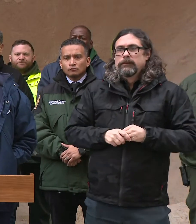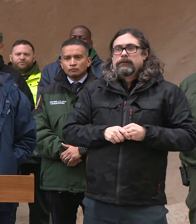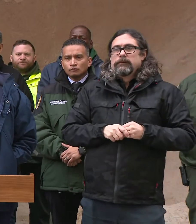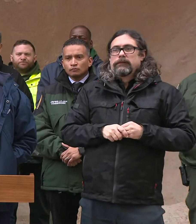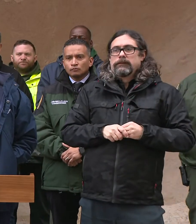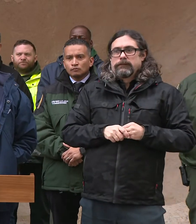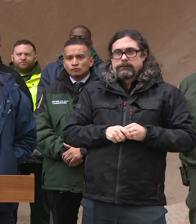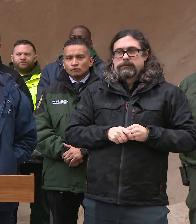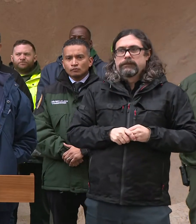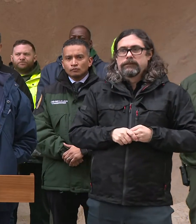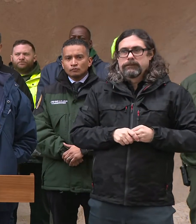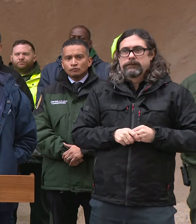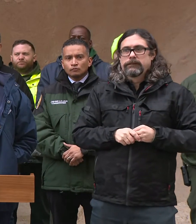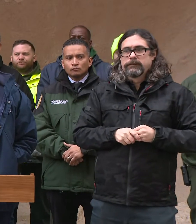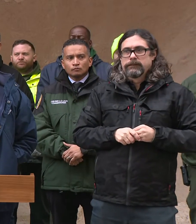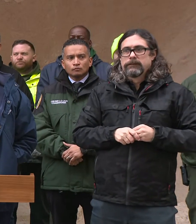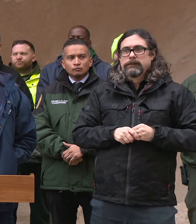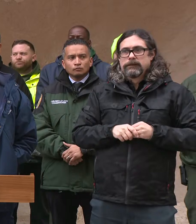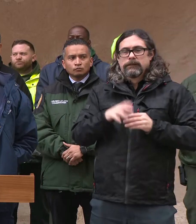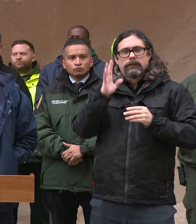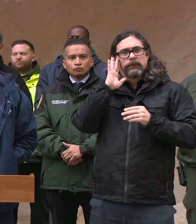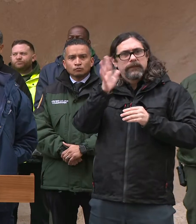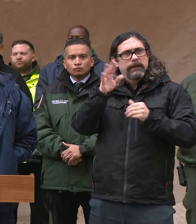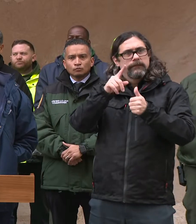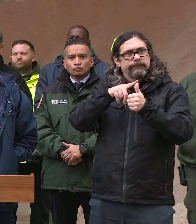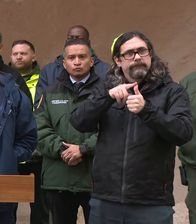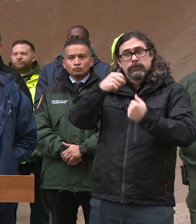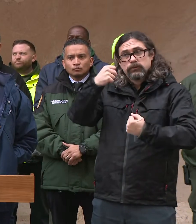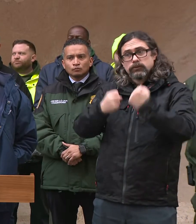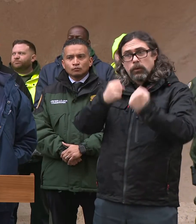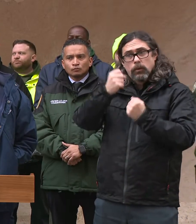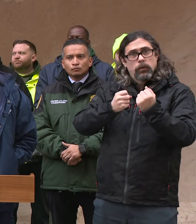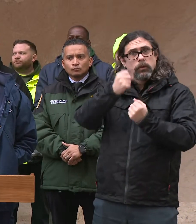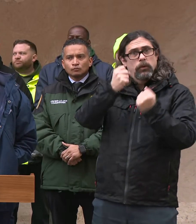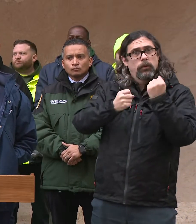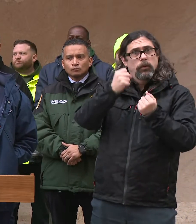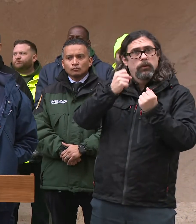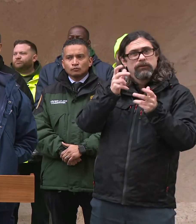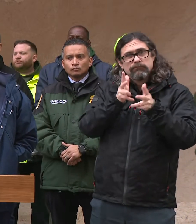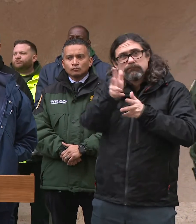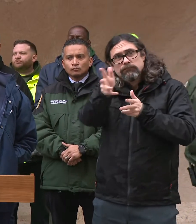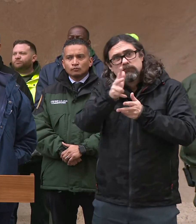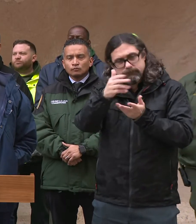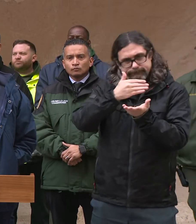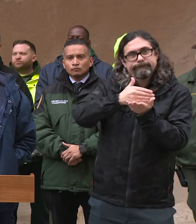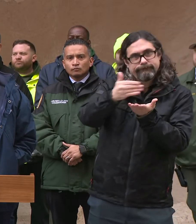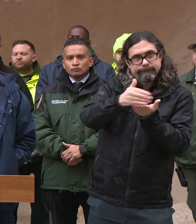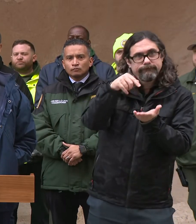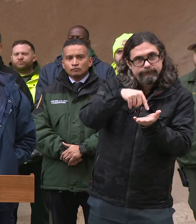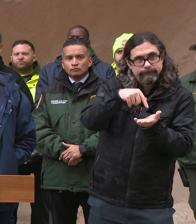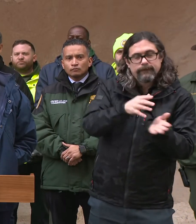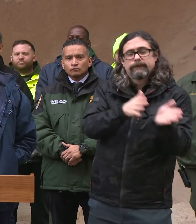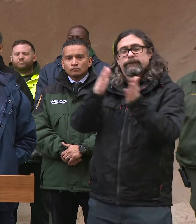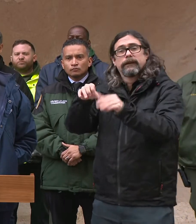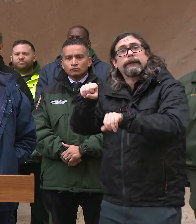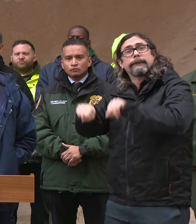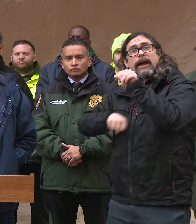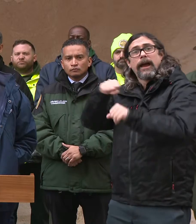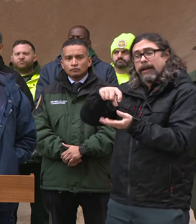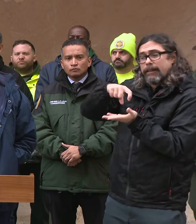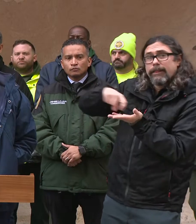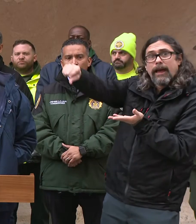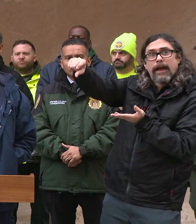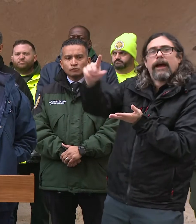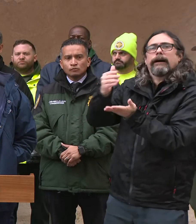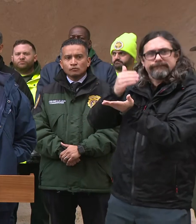duty to help with the anticipated snowfall and cold conditions. And really want to thank all of our agencies